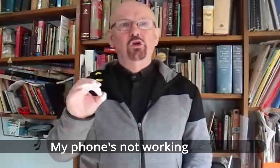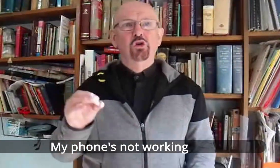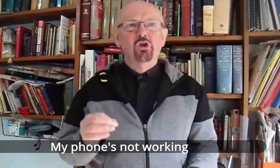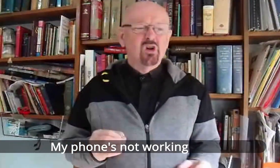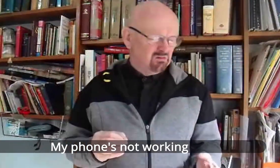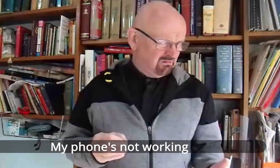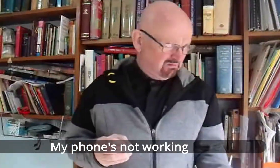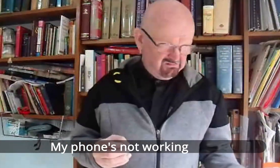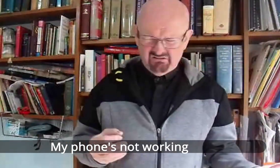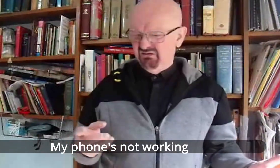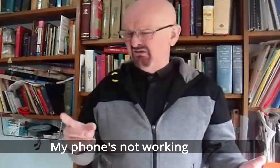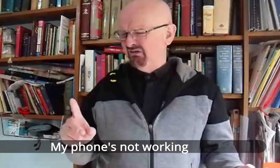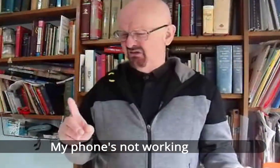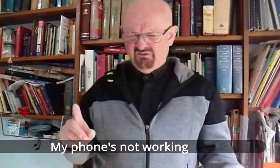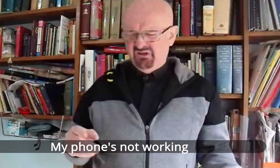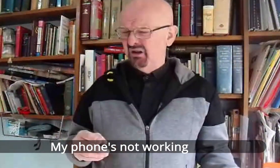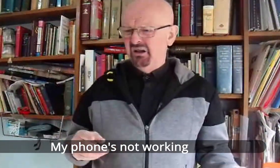My phone's not working,